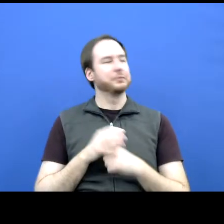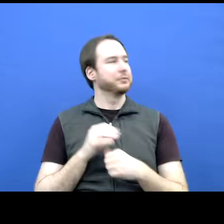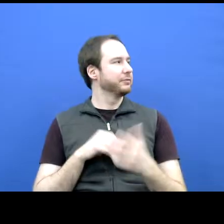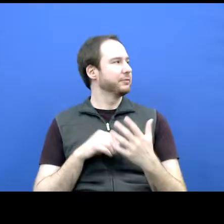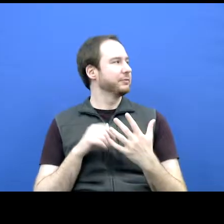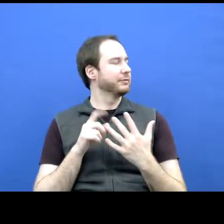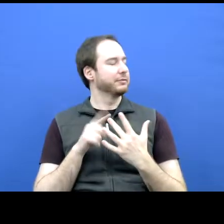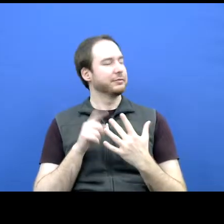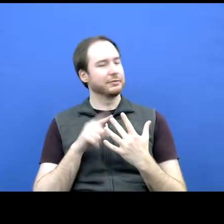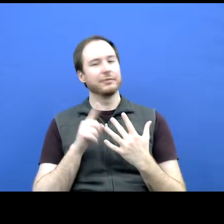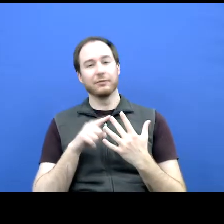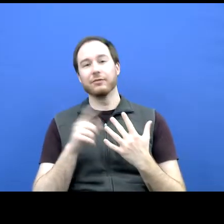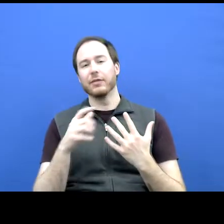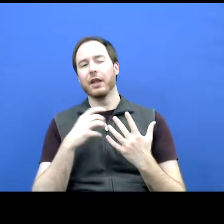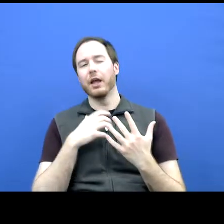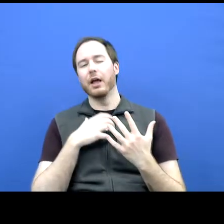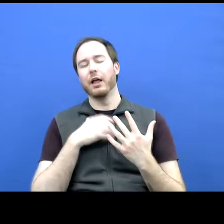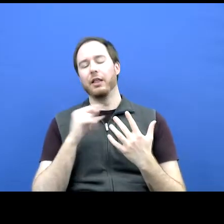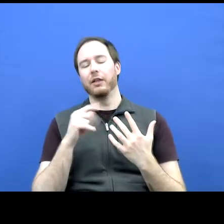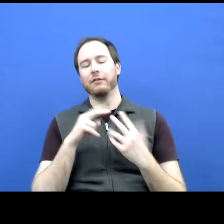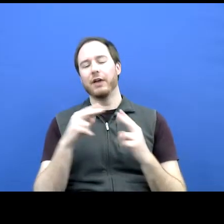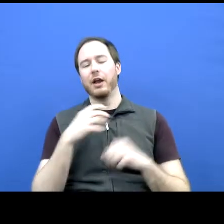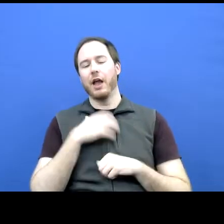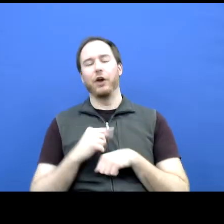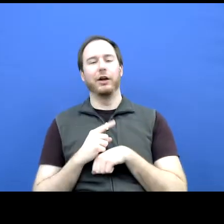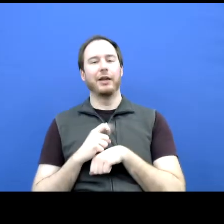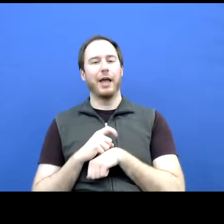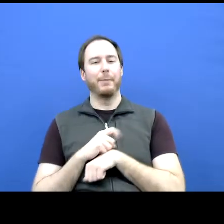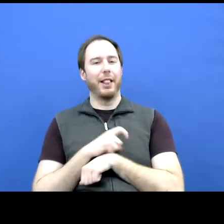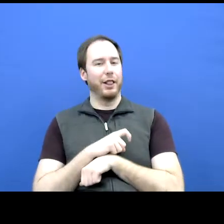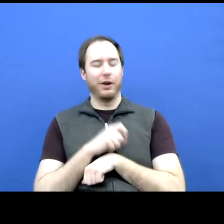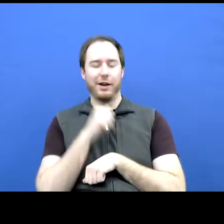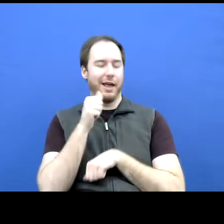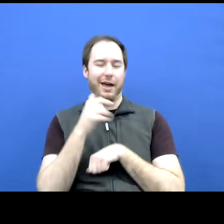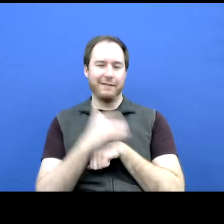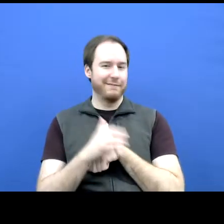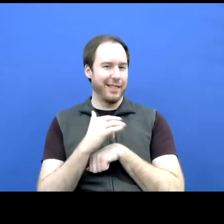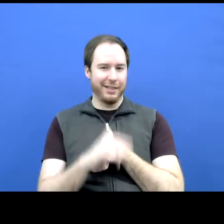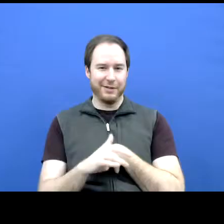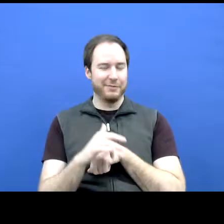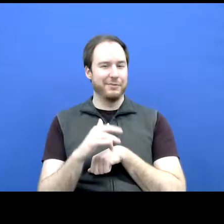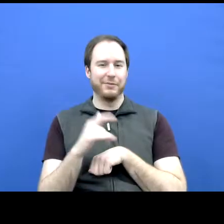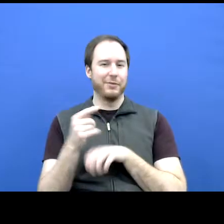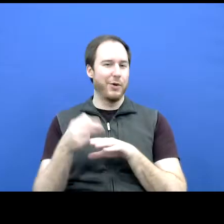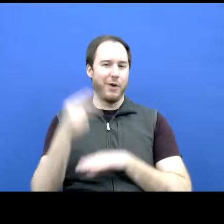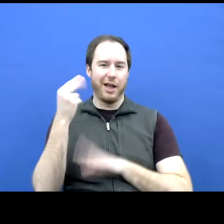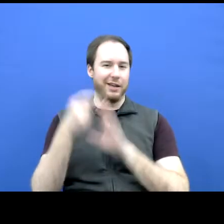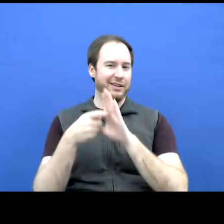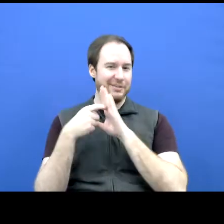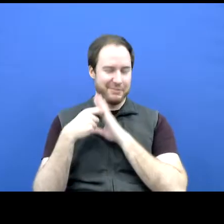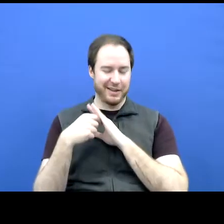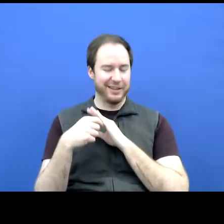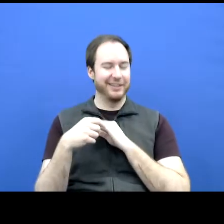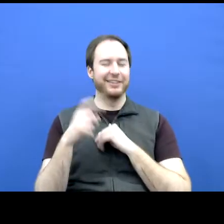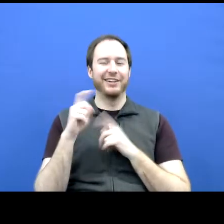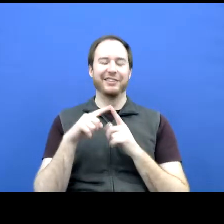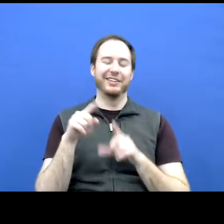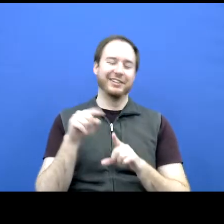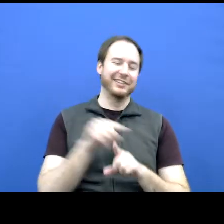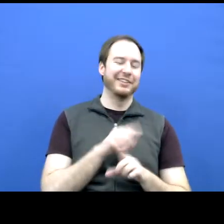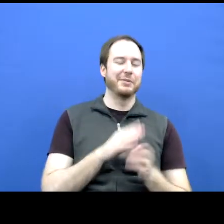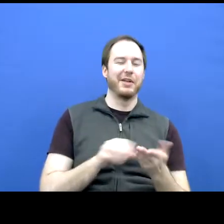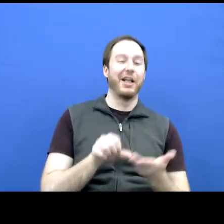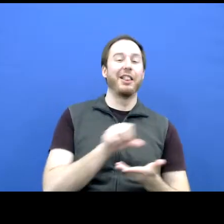very hungry caterpillar was not available, way too high demand, but we did get some of the